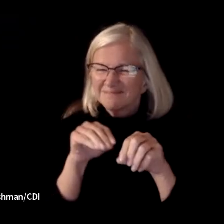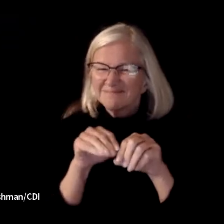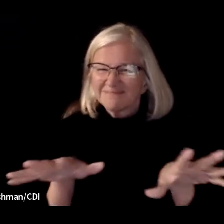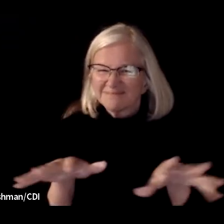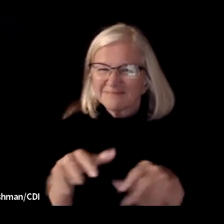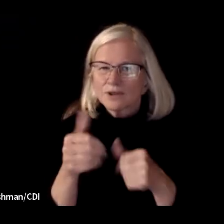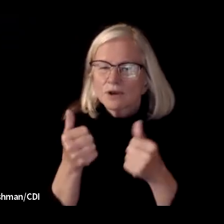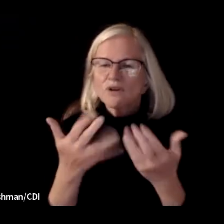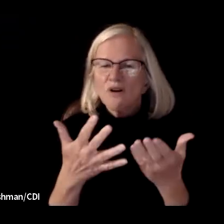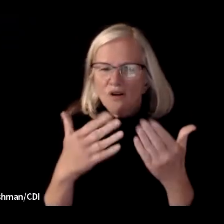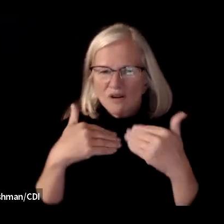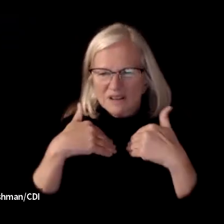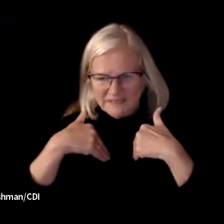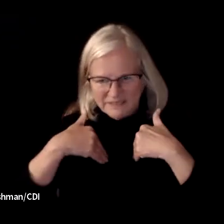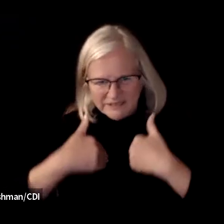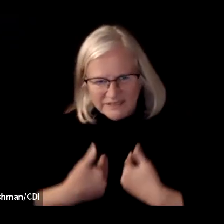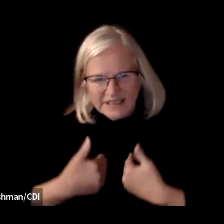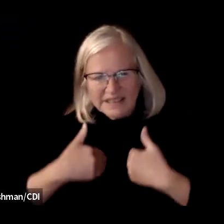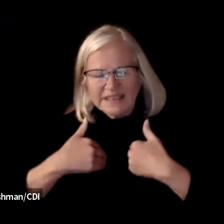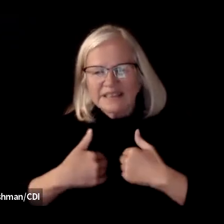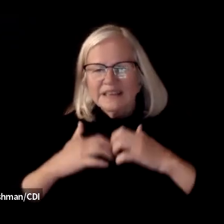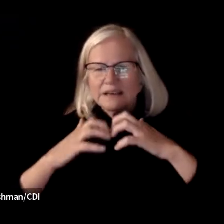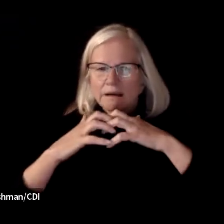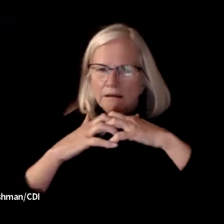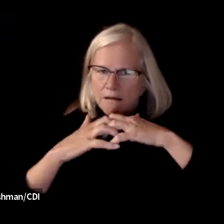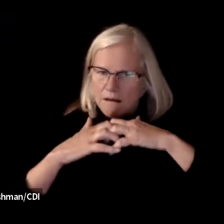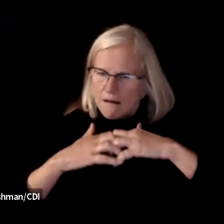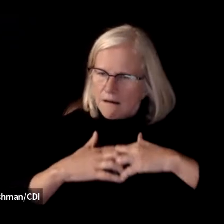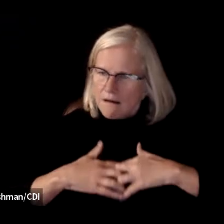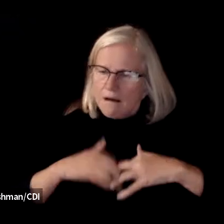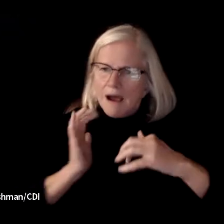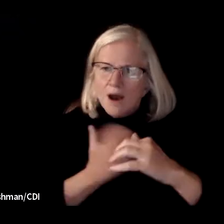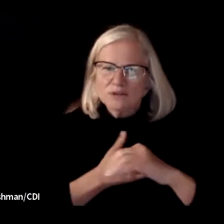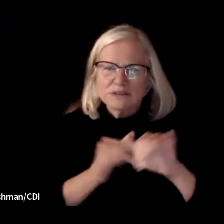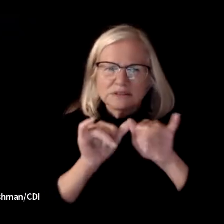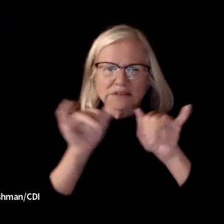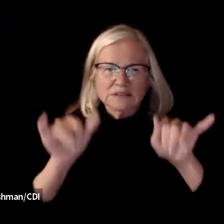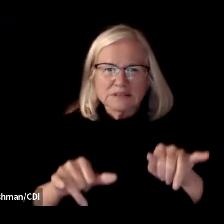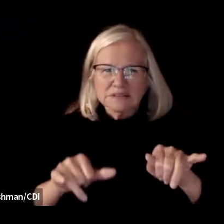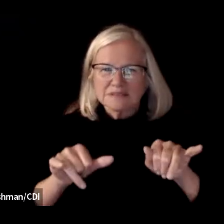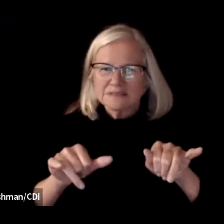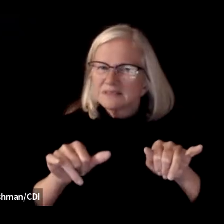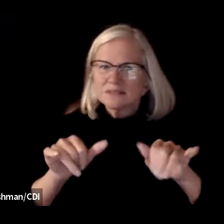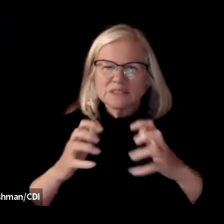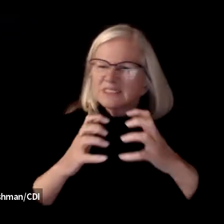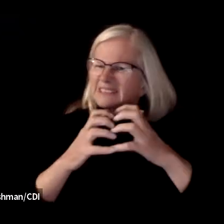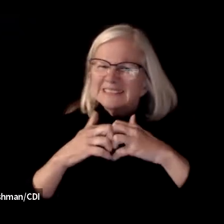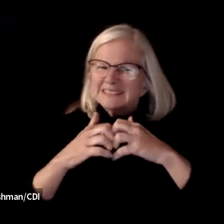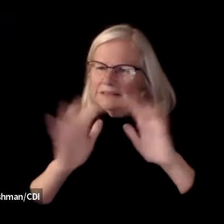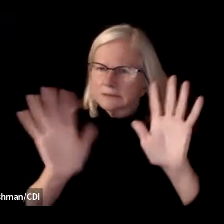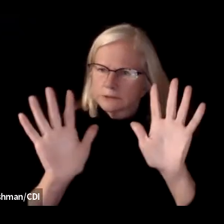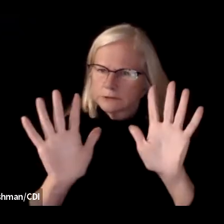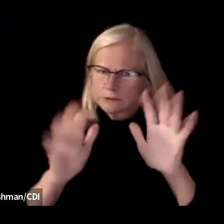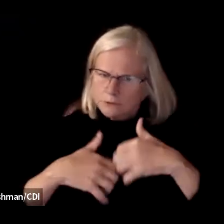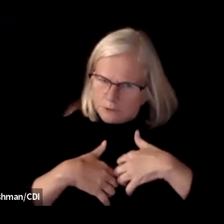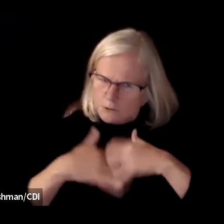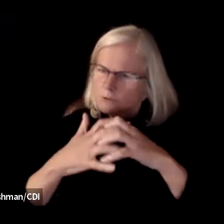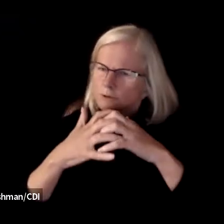systems. This is what we're here to do, and we're not going to stop doing that. And that's true for every hospital and healthcare system.